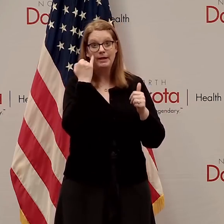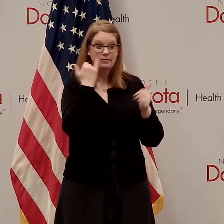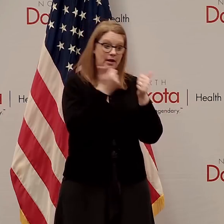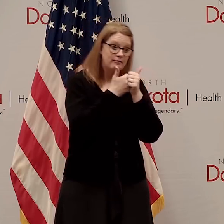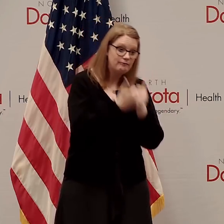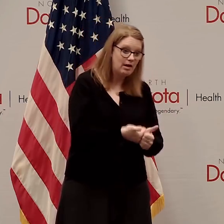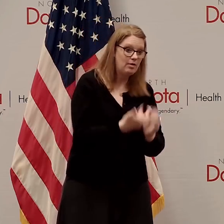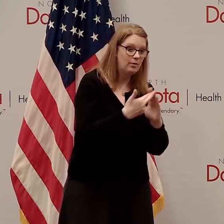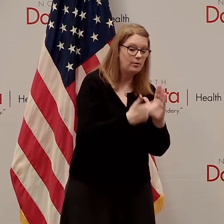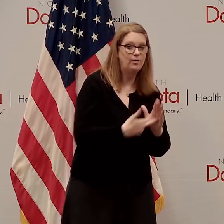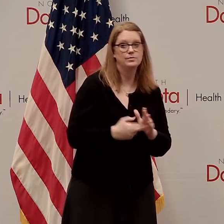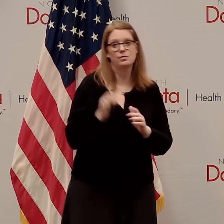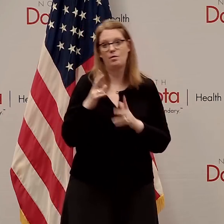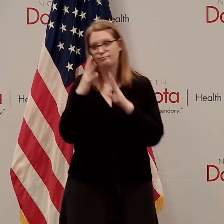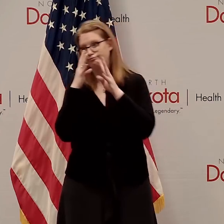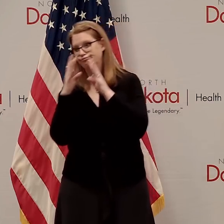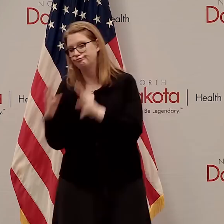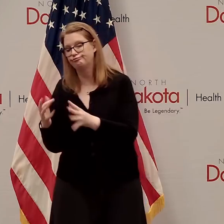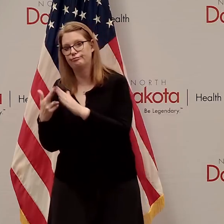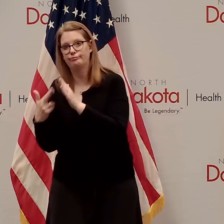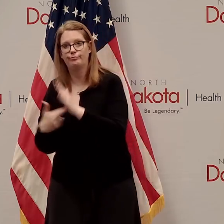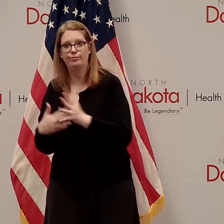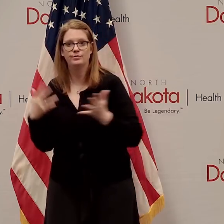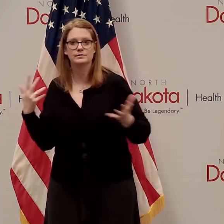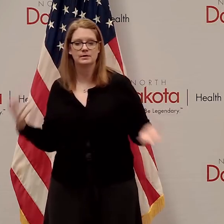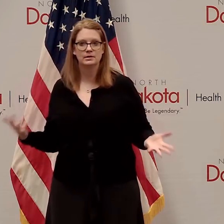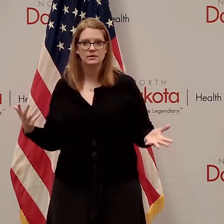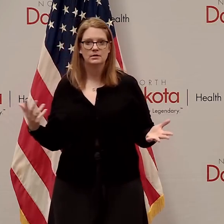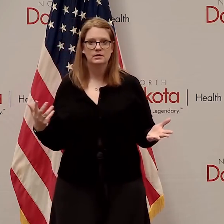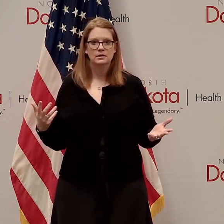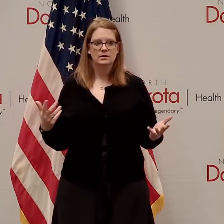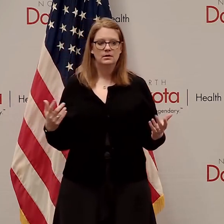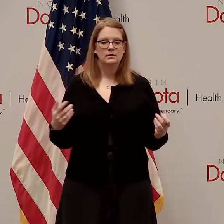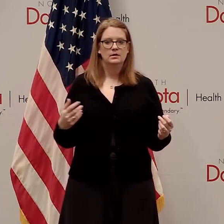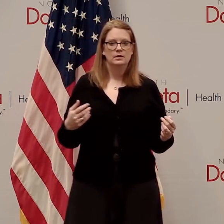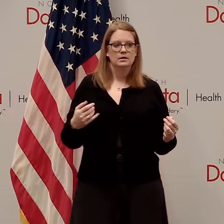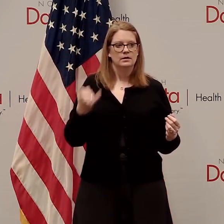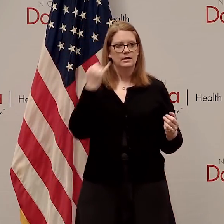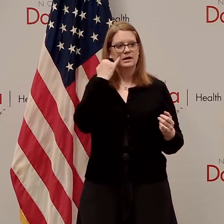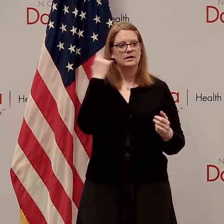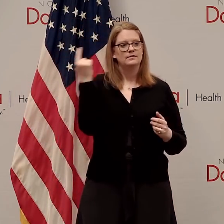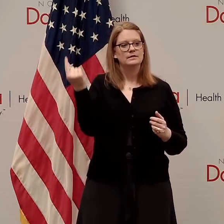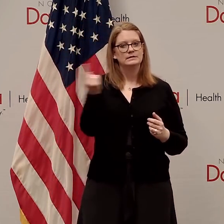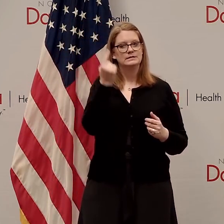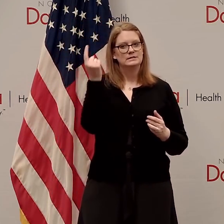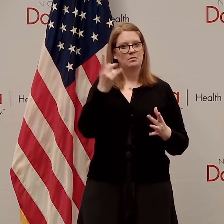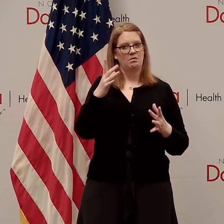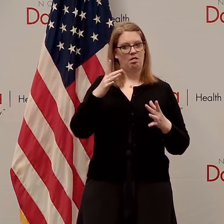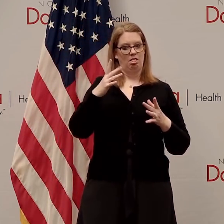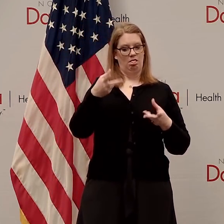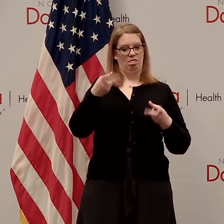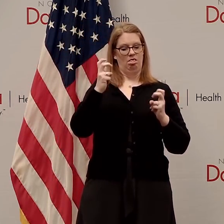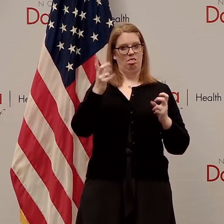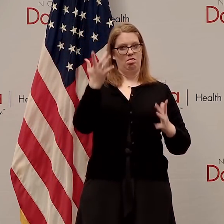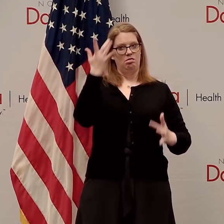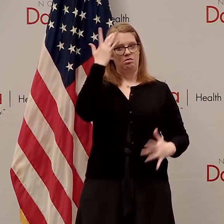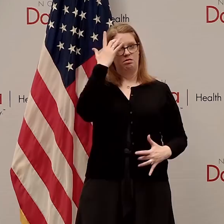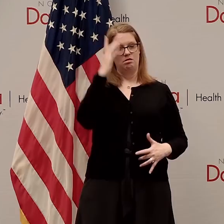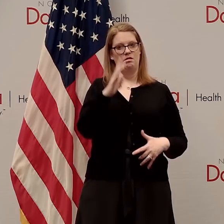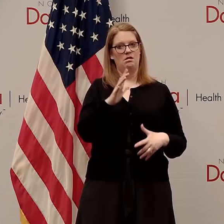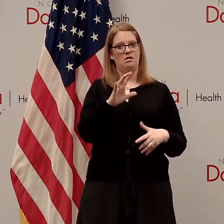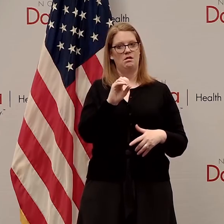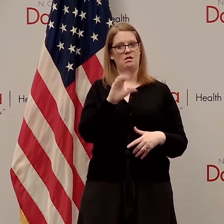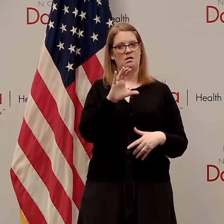Another key question that's unresolved in the models is if someone gets coronavirus and they get sick and then they